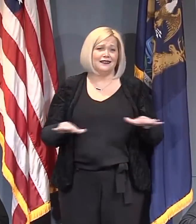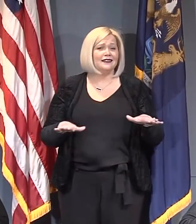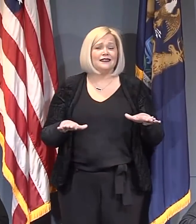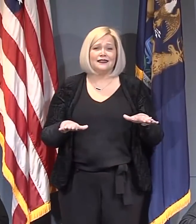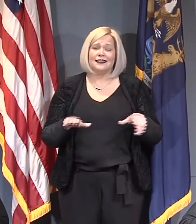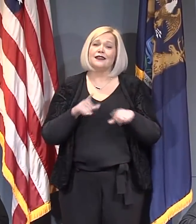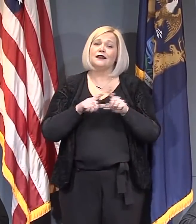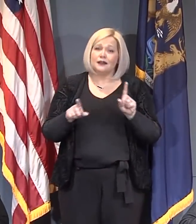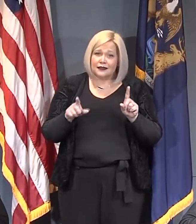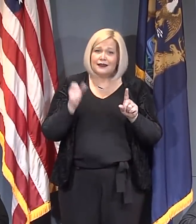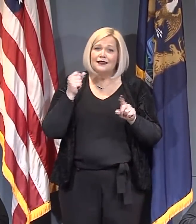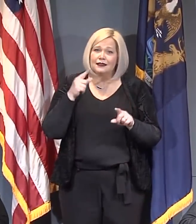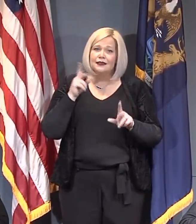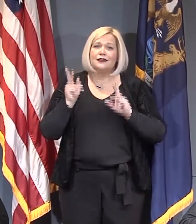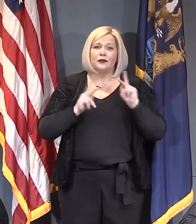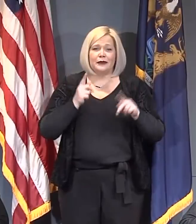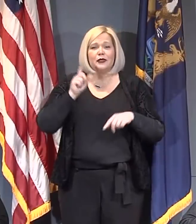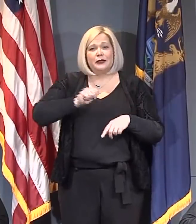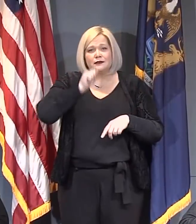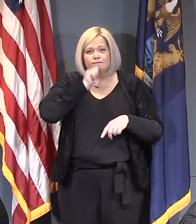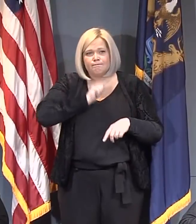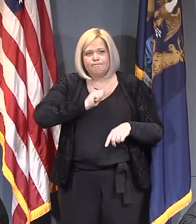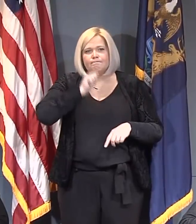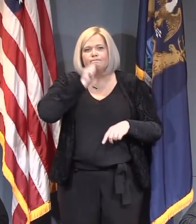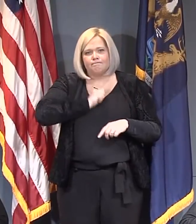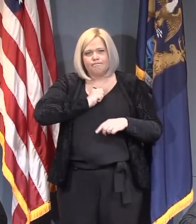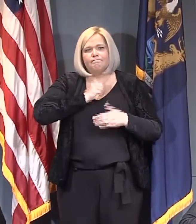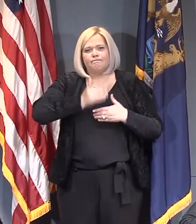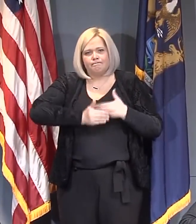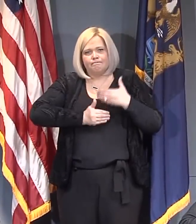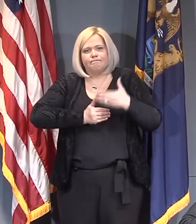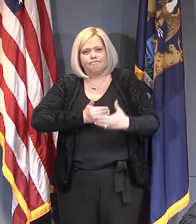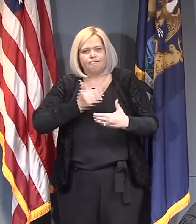are going to need to be patient, and this will happen in waves.